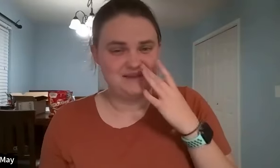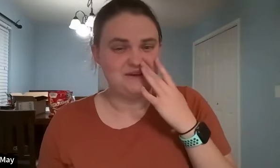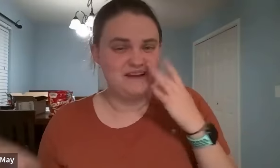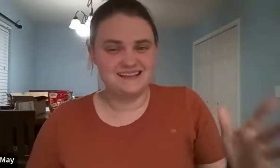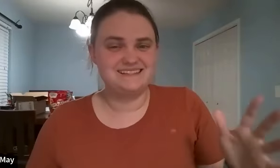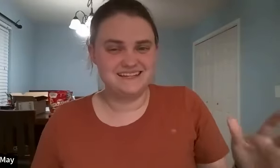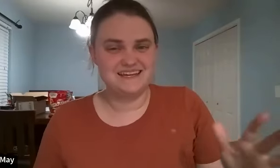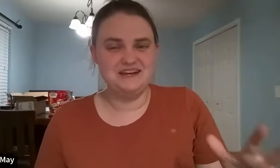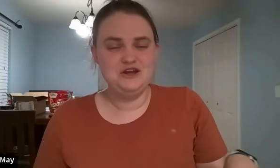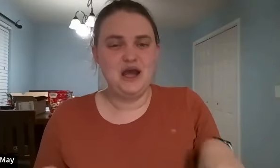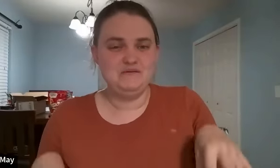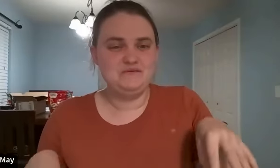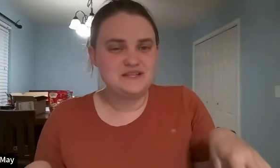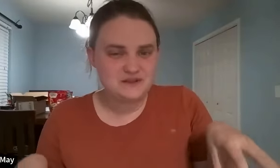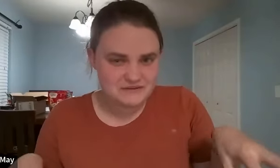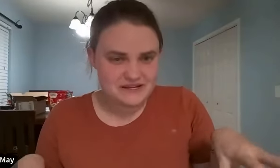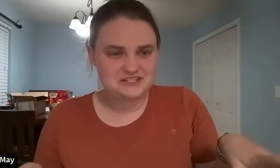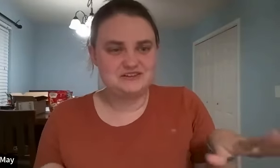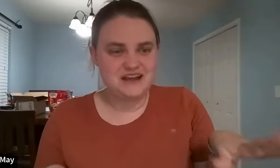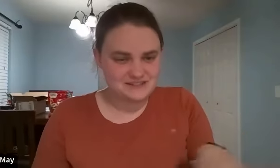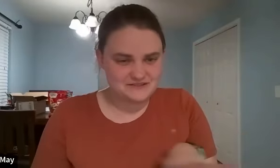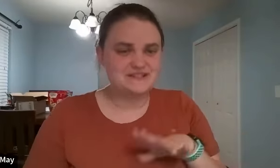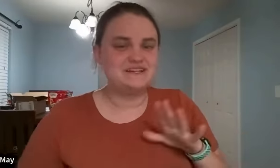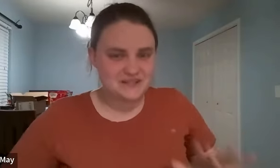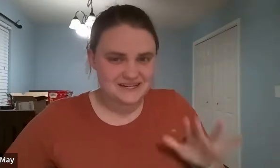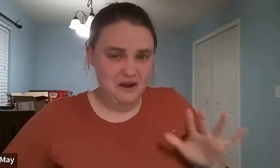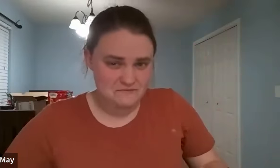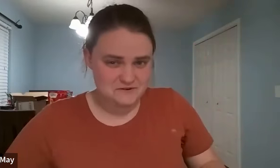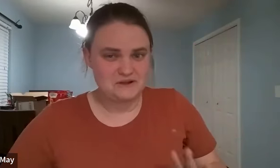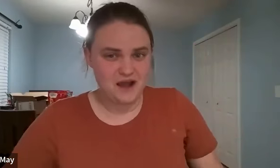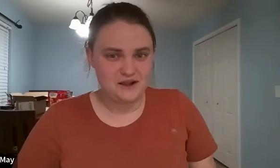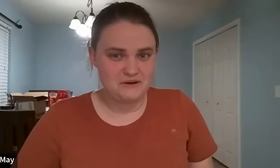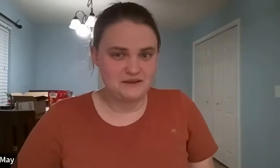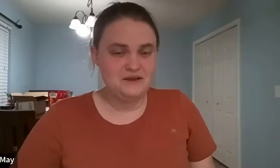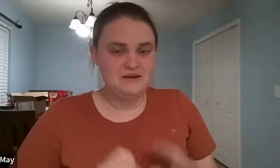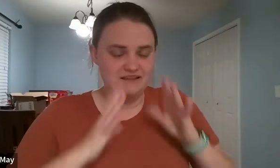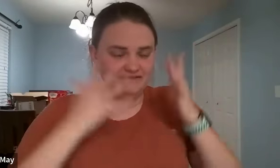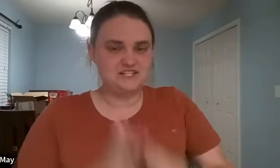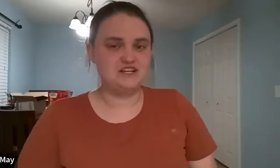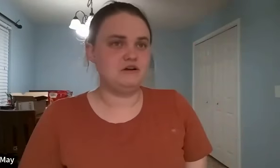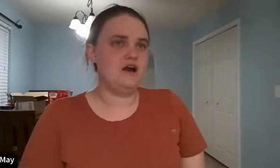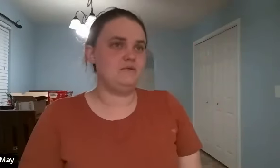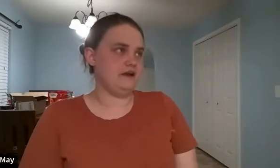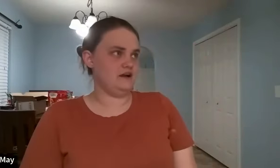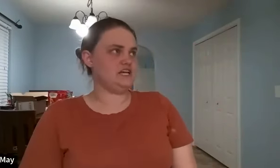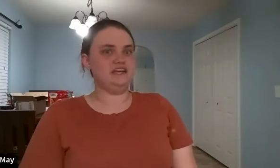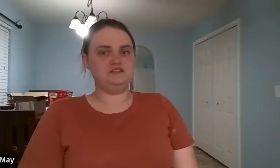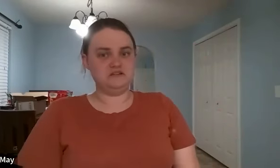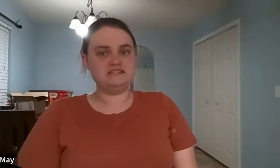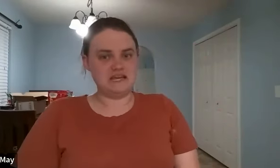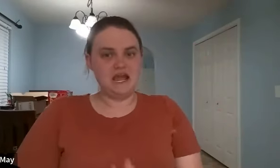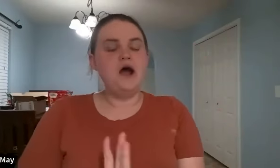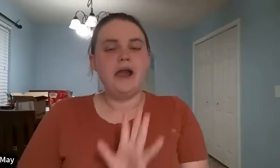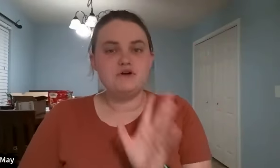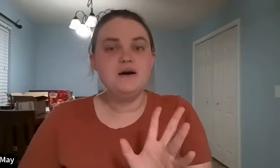but I'm gonna ask again. I really want to make sure you guys are feeling good and comfortable and not going like finishing going, oh my gosh, I can't do this. Like, I promise